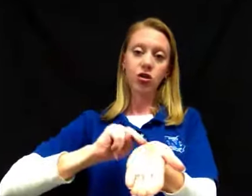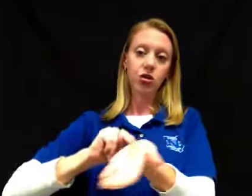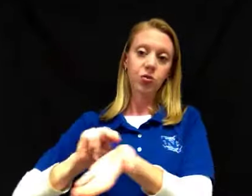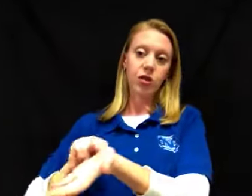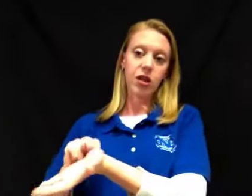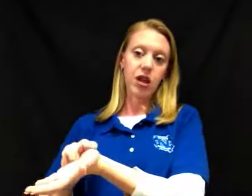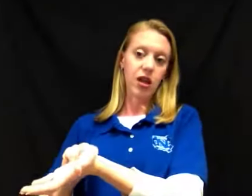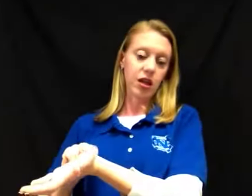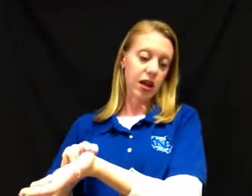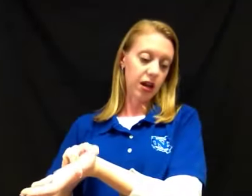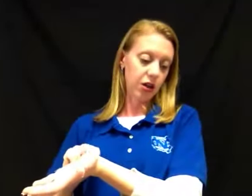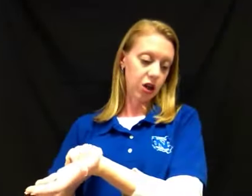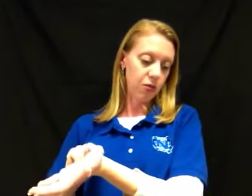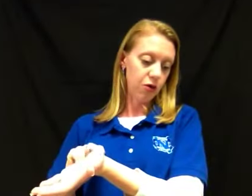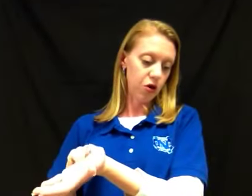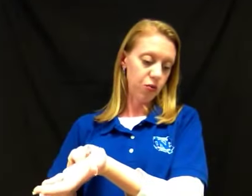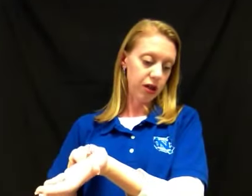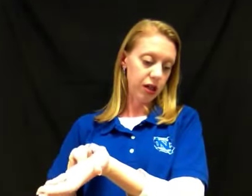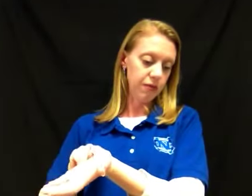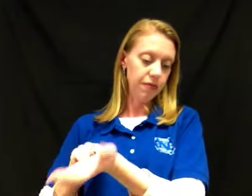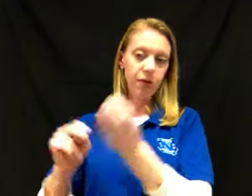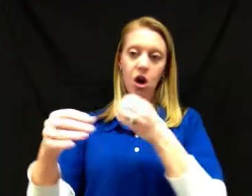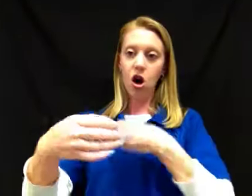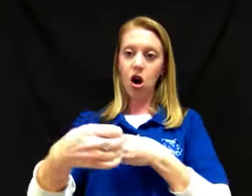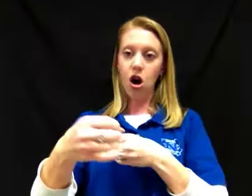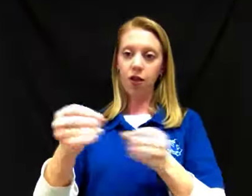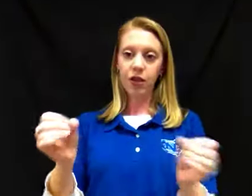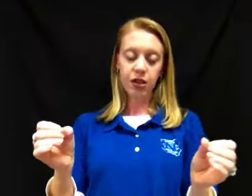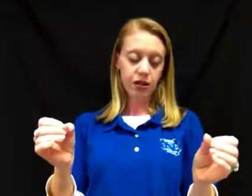Nurse, with an N hand shape or an open N. Office.